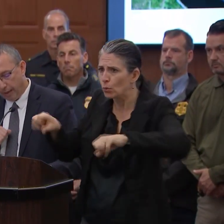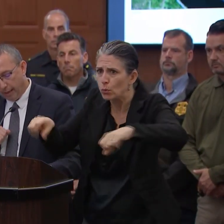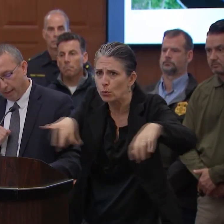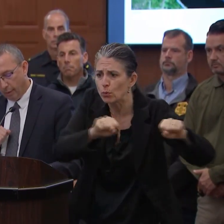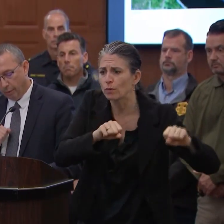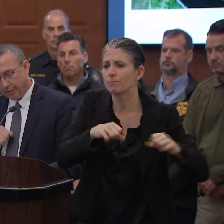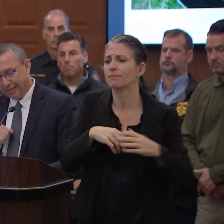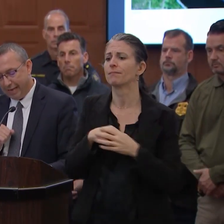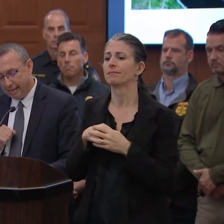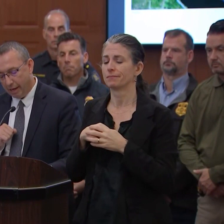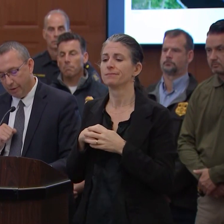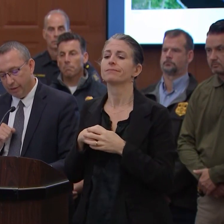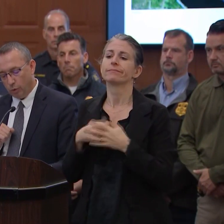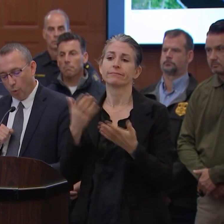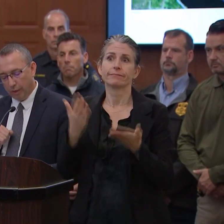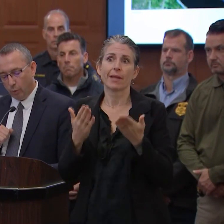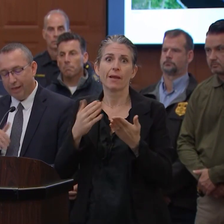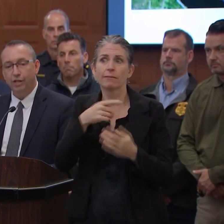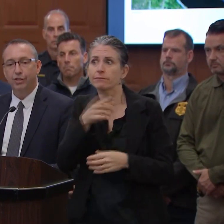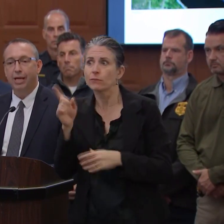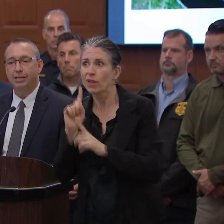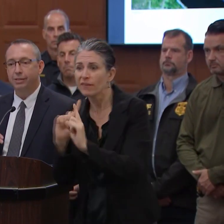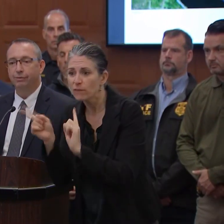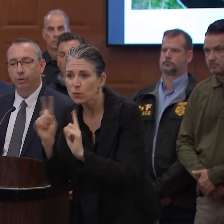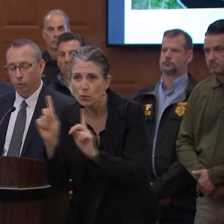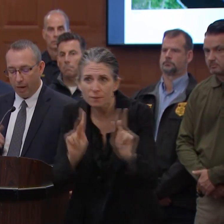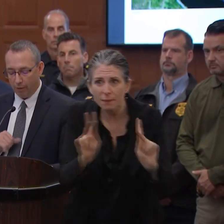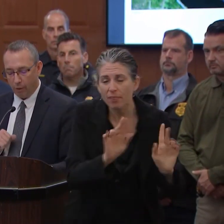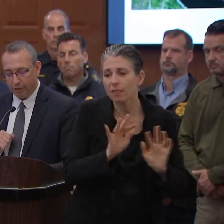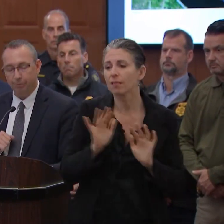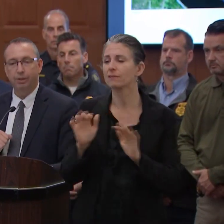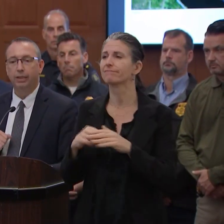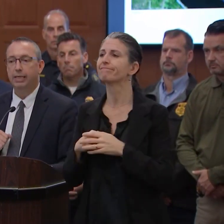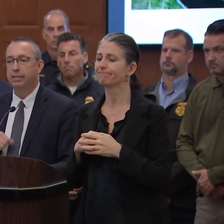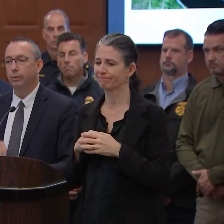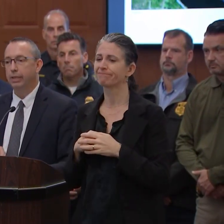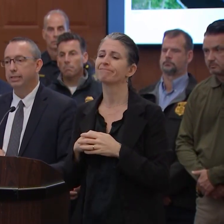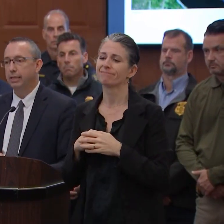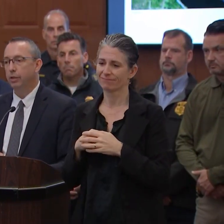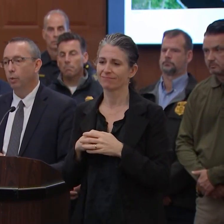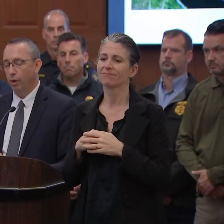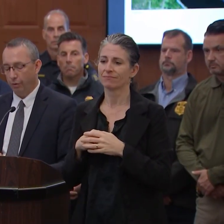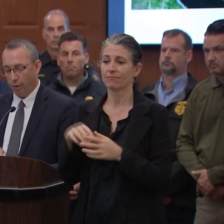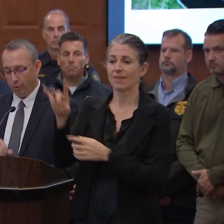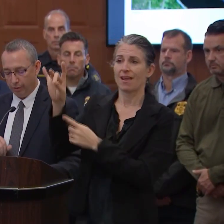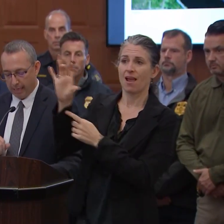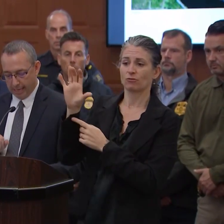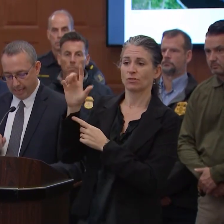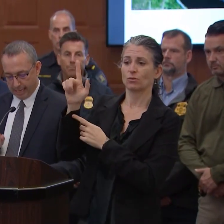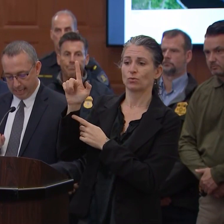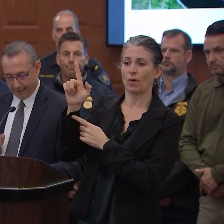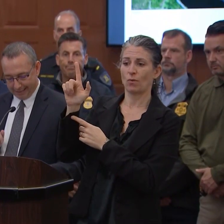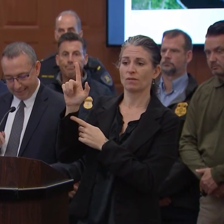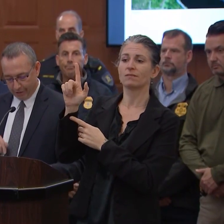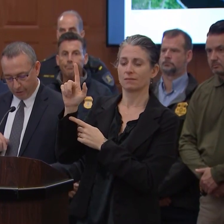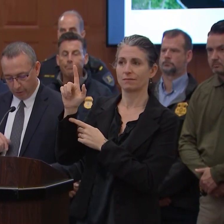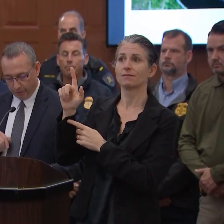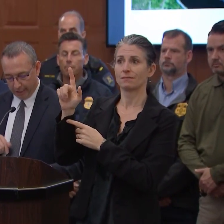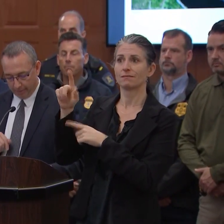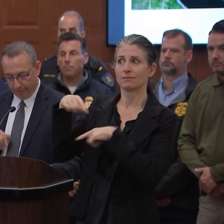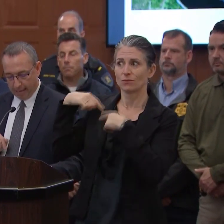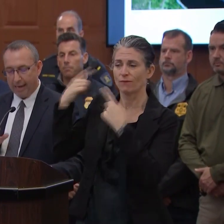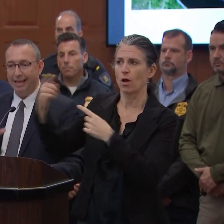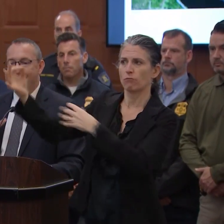Overall, we received 821-ish as of a little while ago, tips and leads, so we continue to work those. The